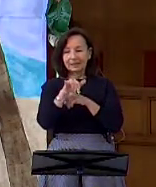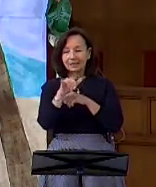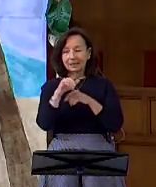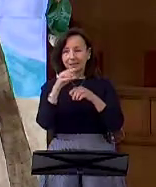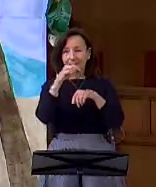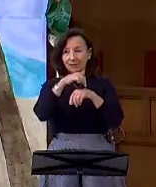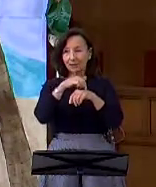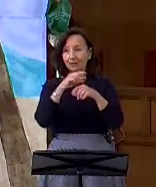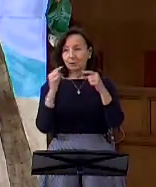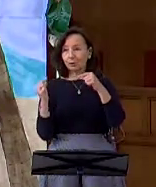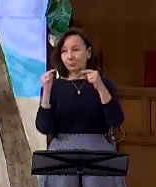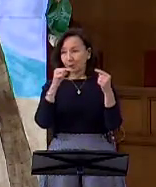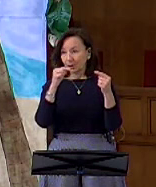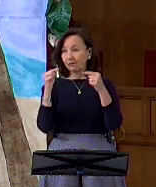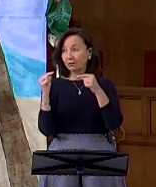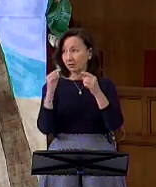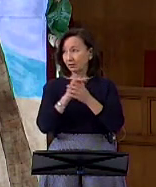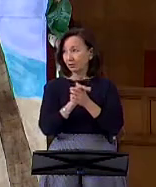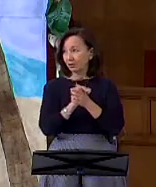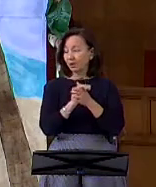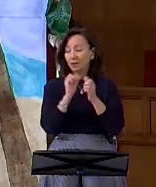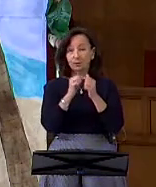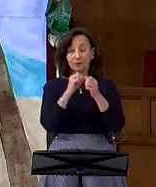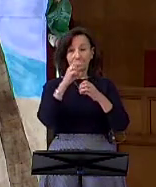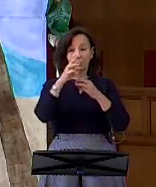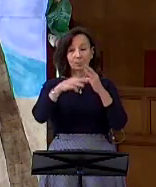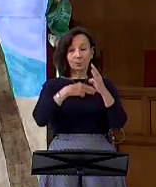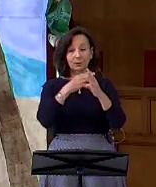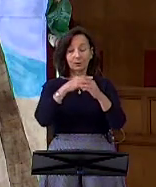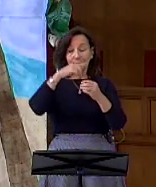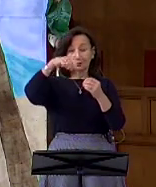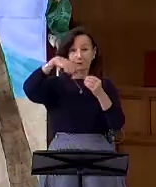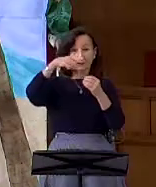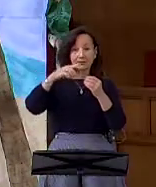time struggling with the world around it.